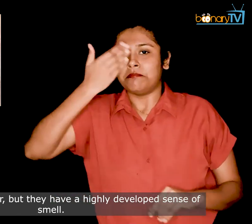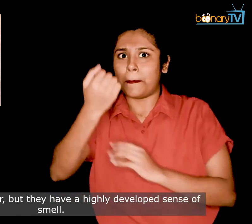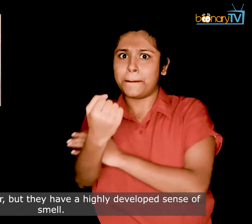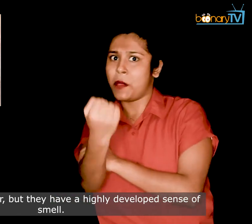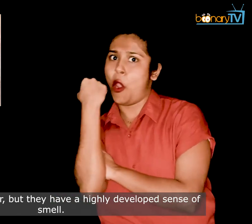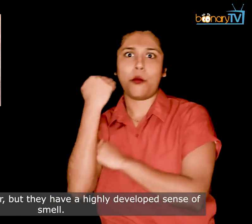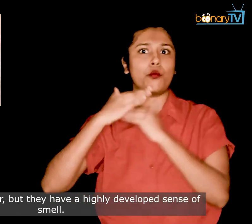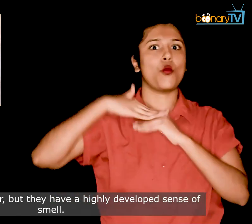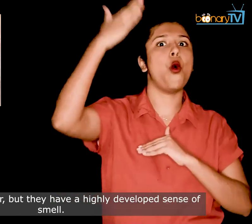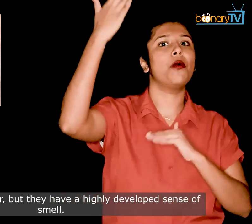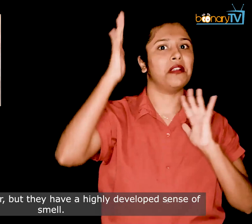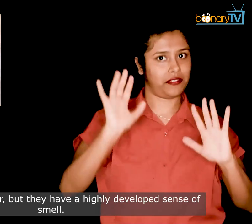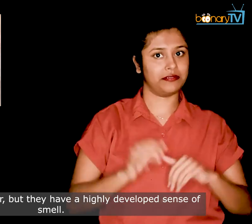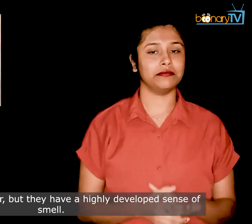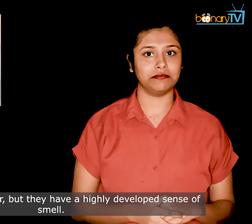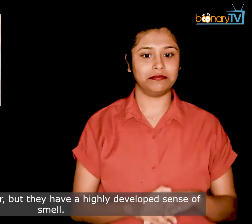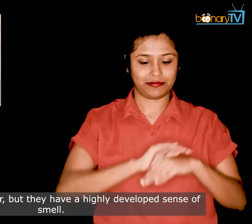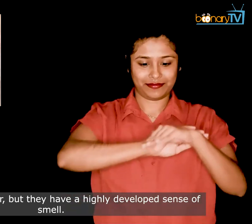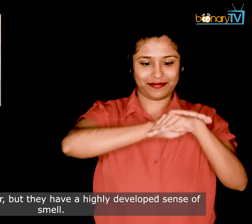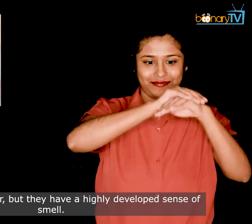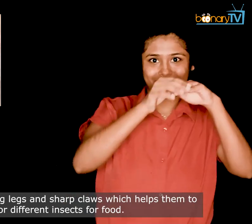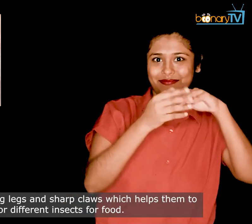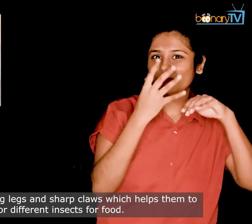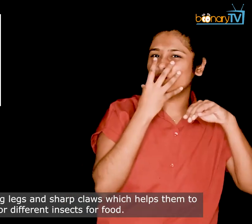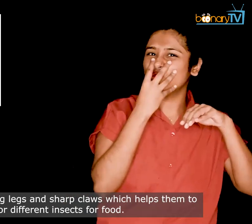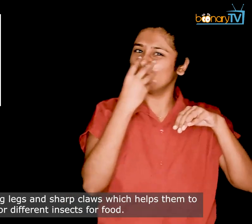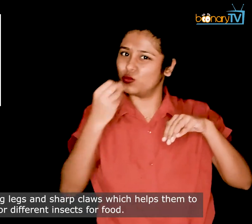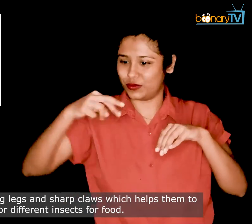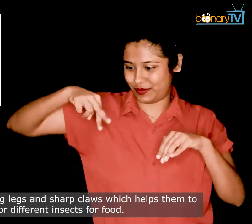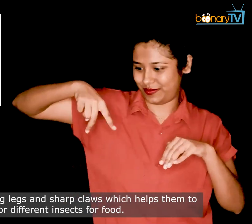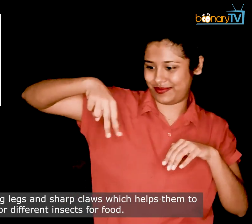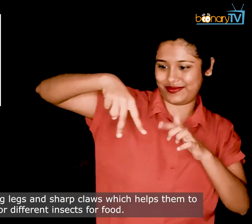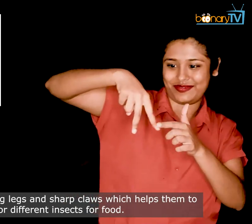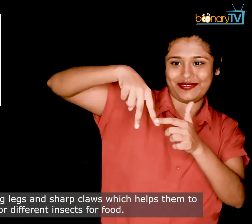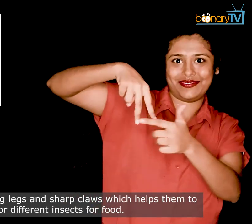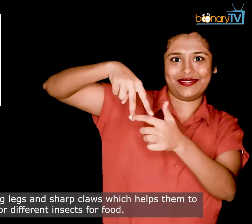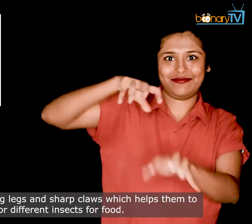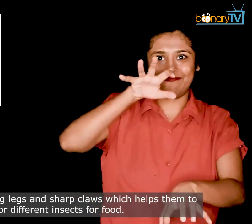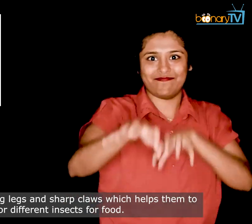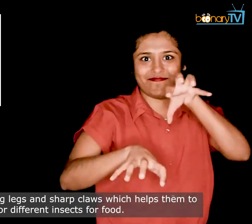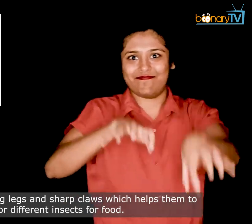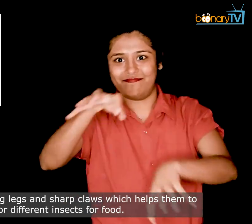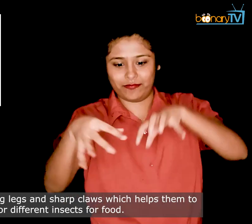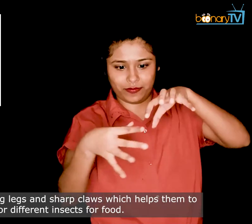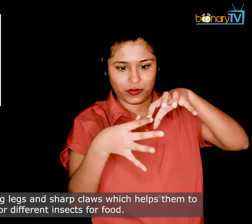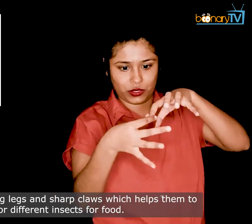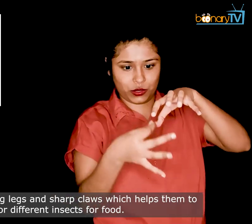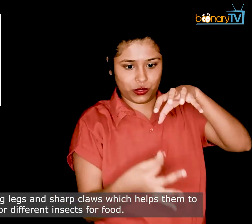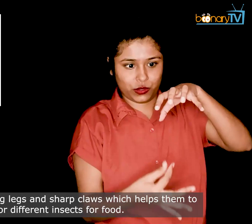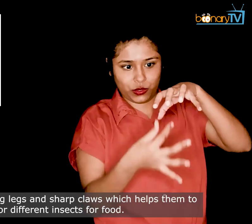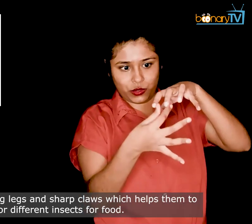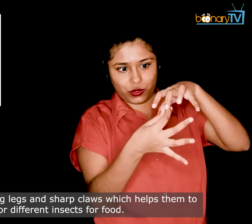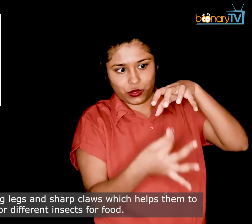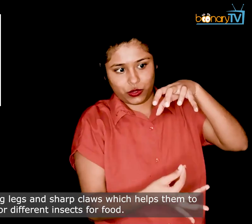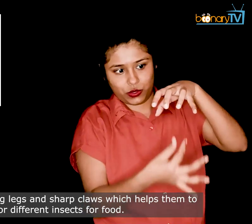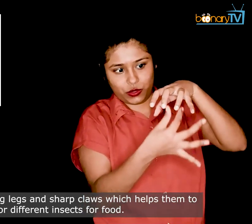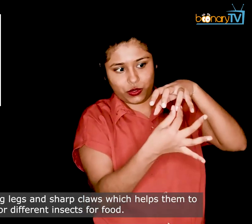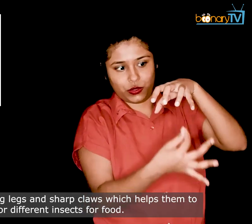developed sense of smell. They also have strong legs and sharp claws